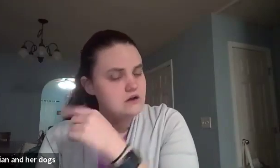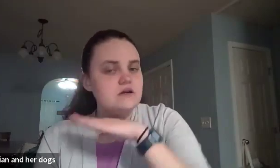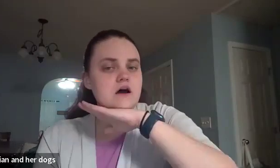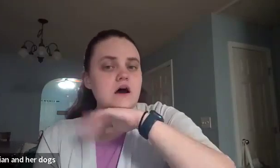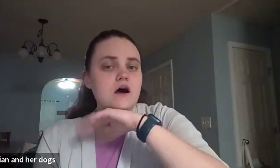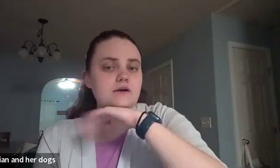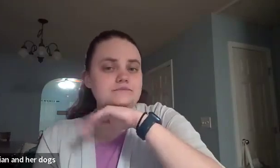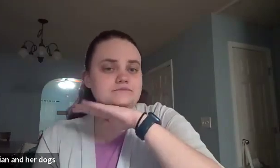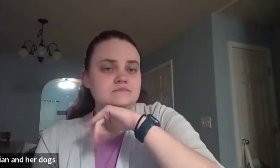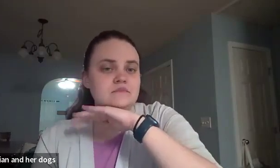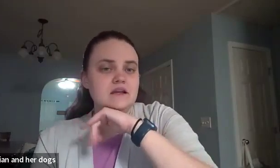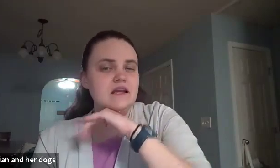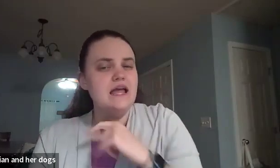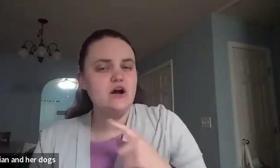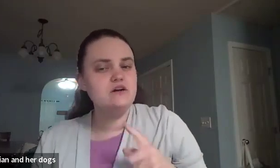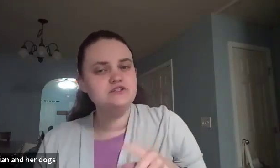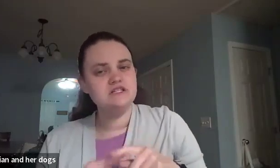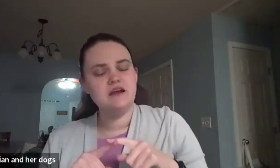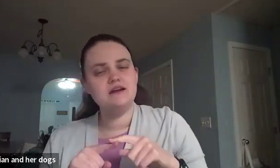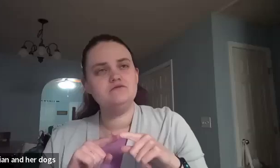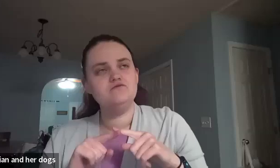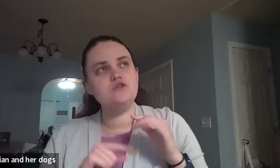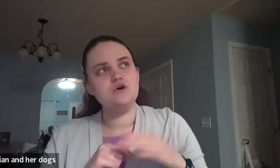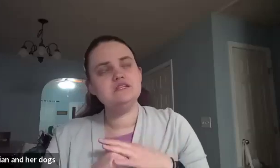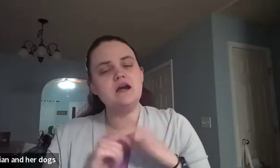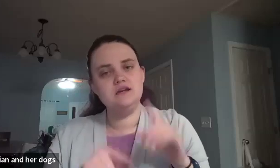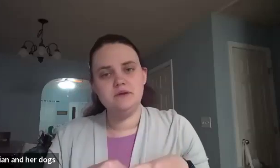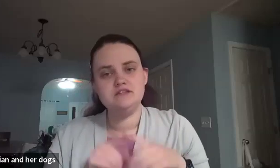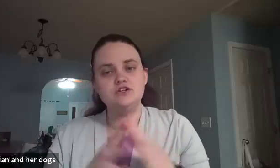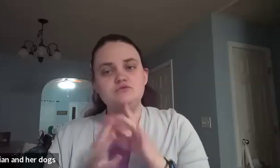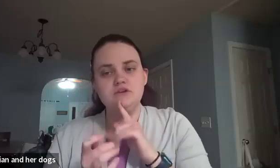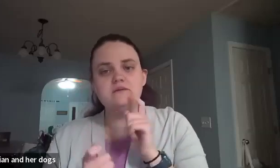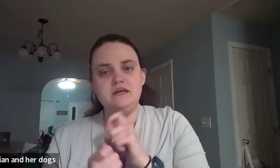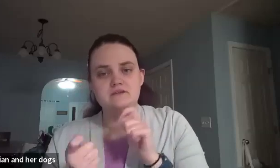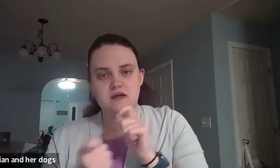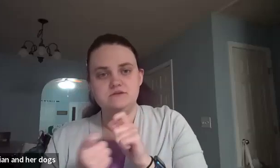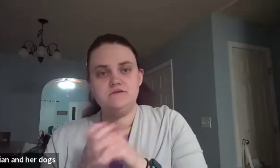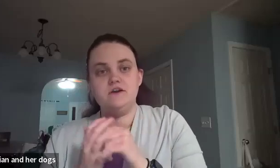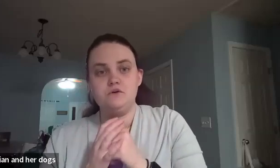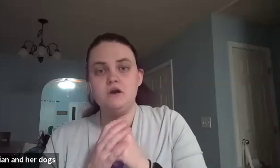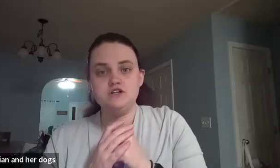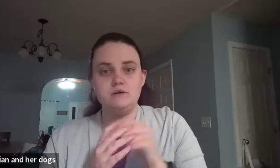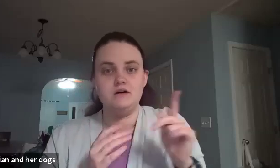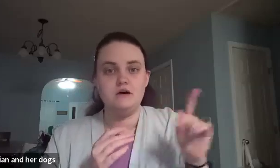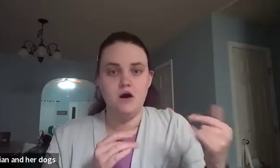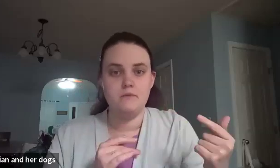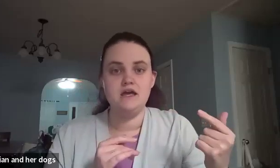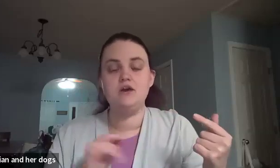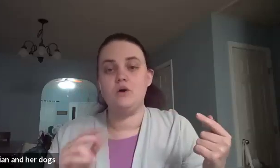Hog. I also just kind of, for those, it kind of depends on you really being that specific if you want to talk about a hot pig or